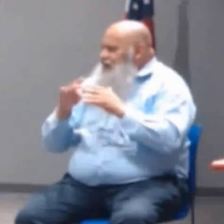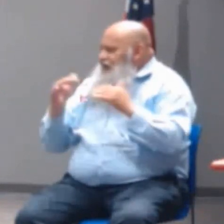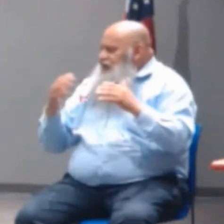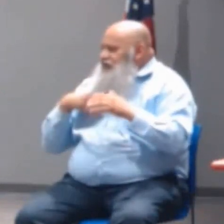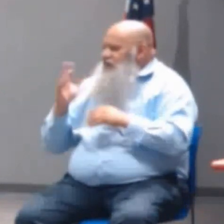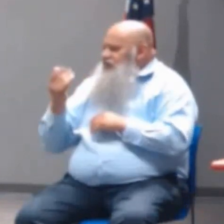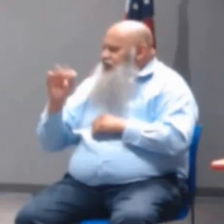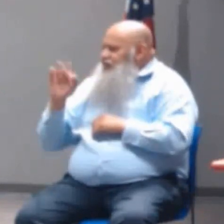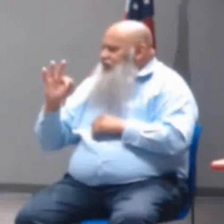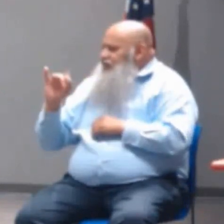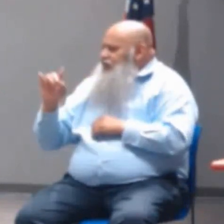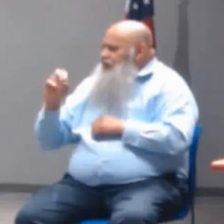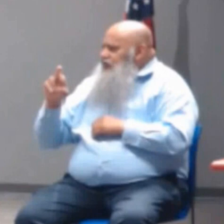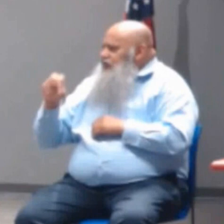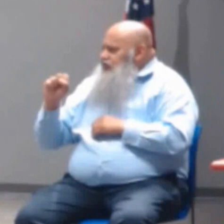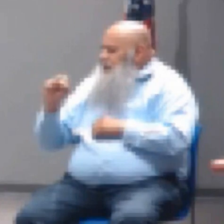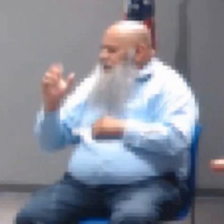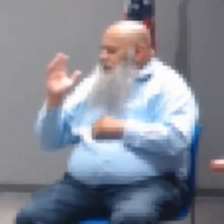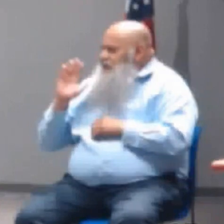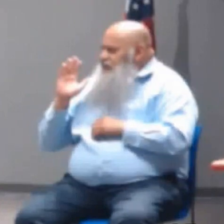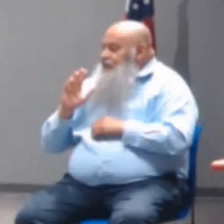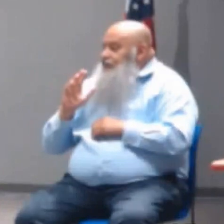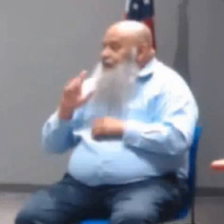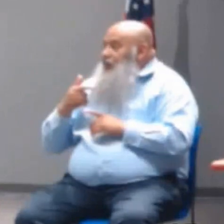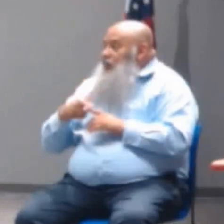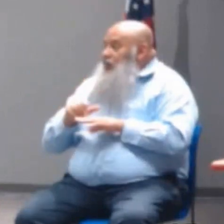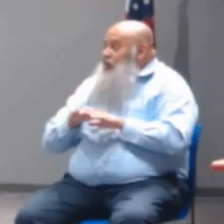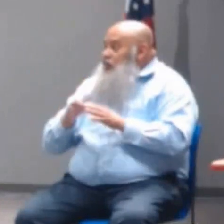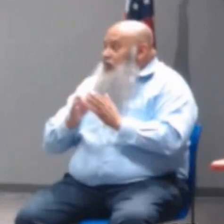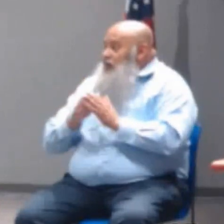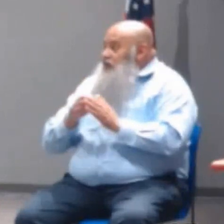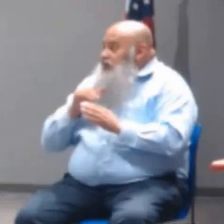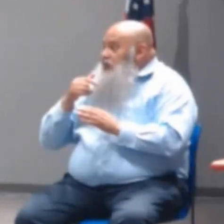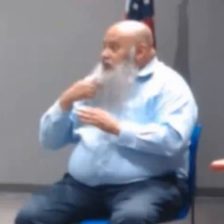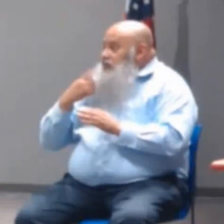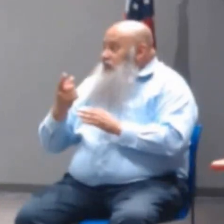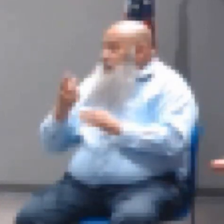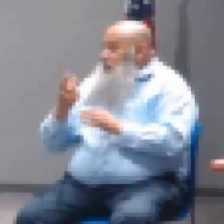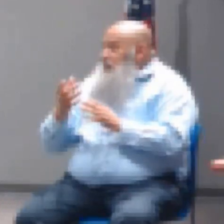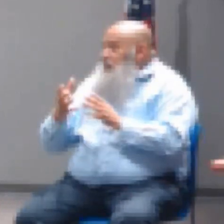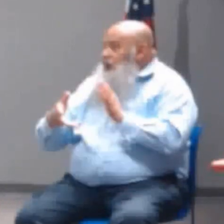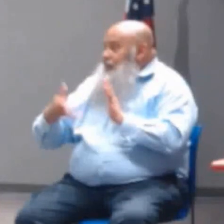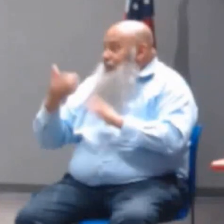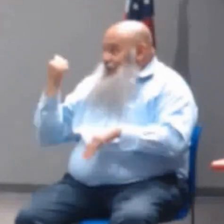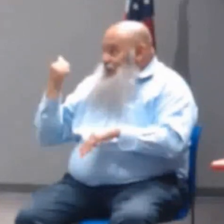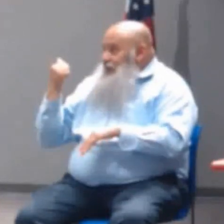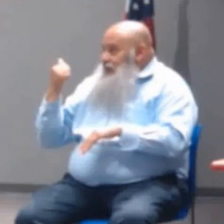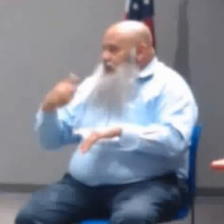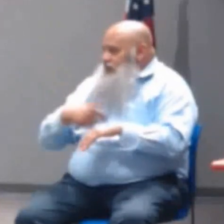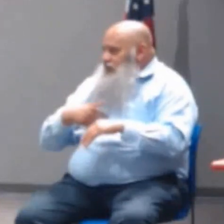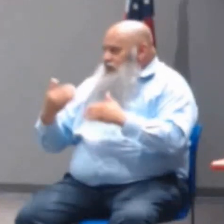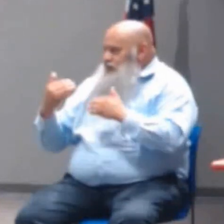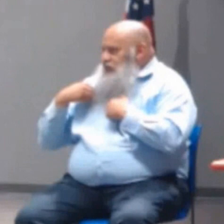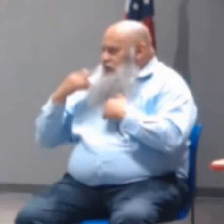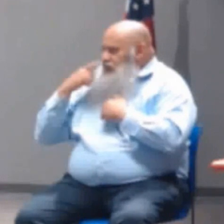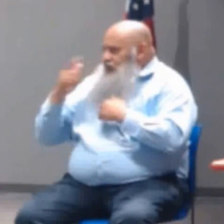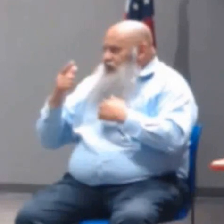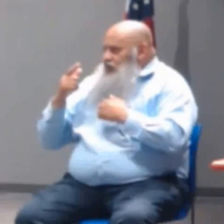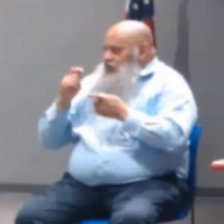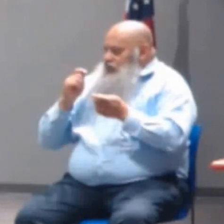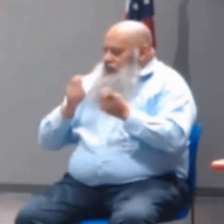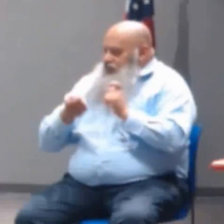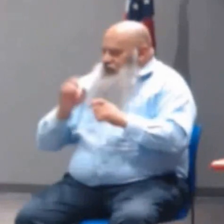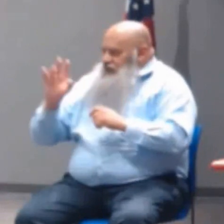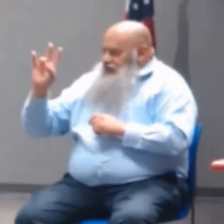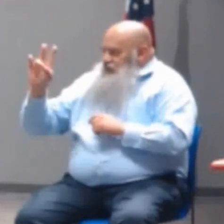of Officer Sessions. When Don't Ask, Don't Tell was repealed, I was responsible for revising 7